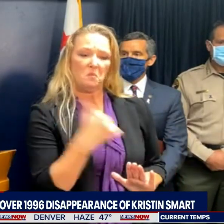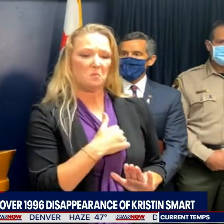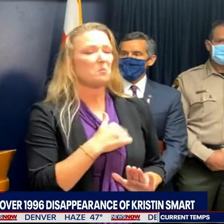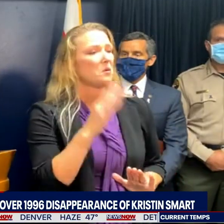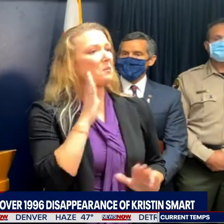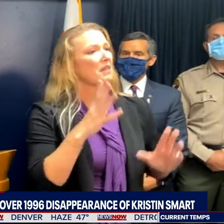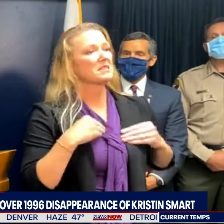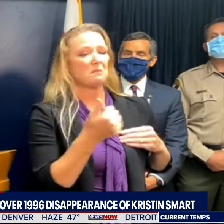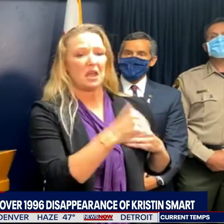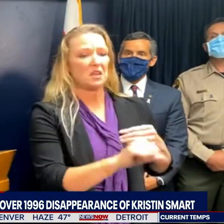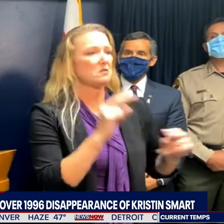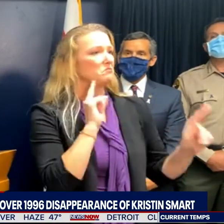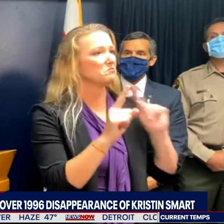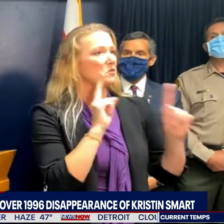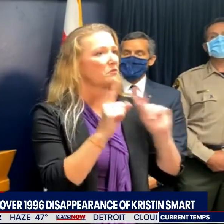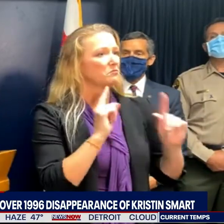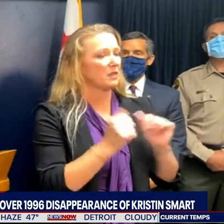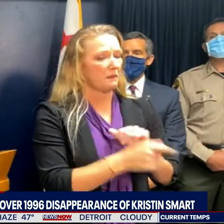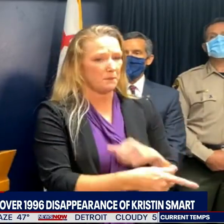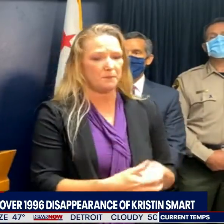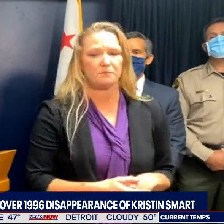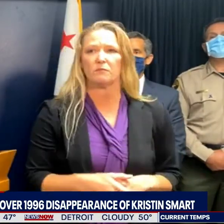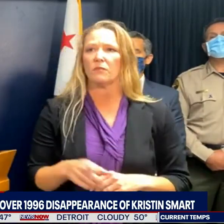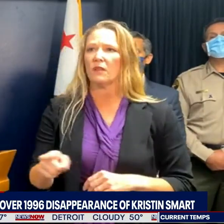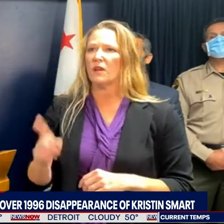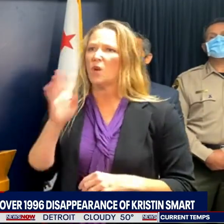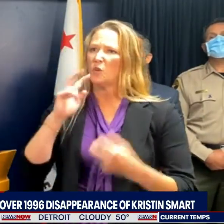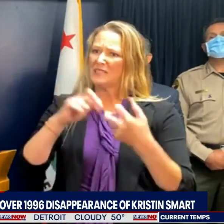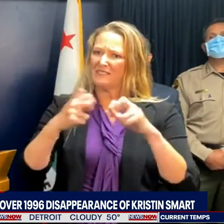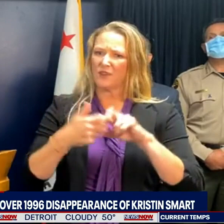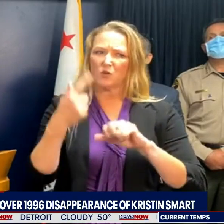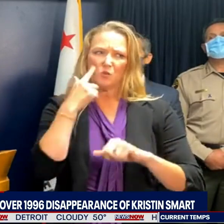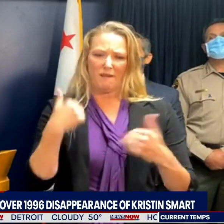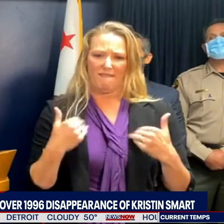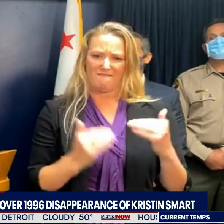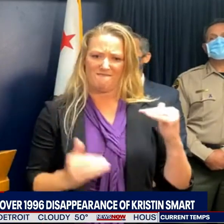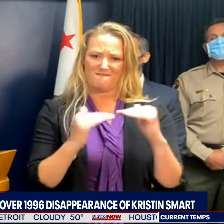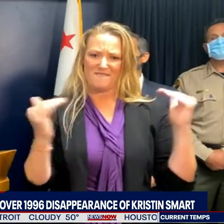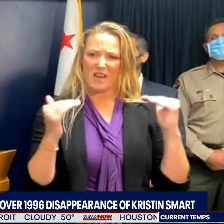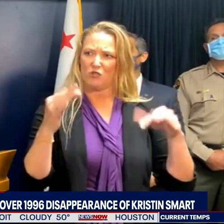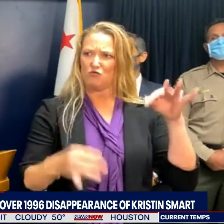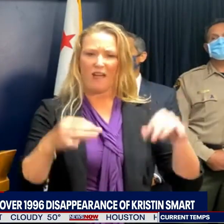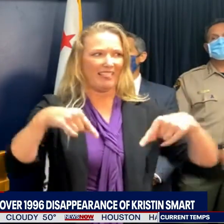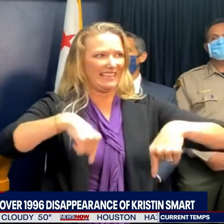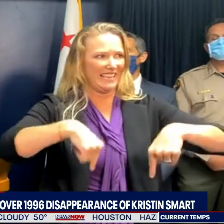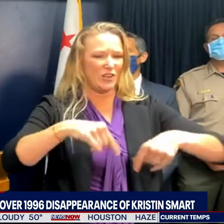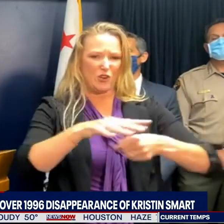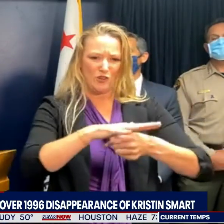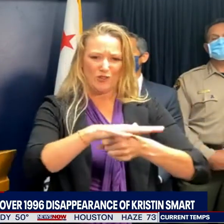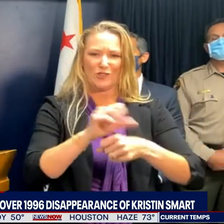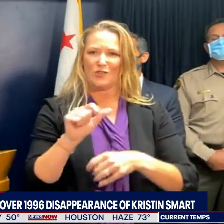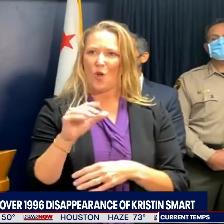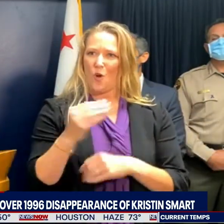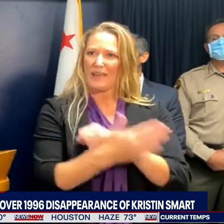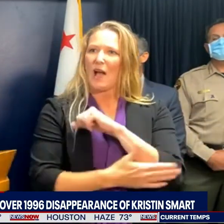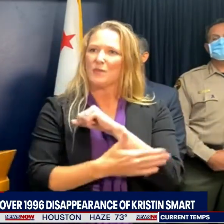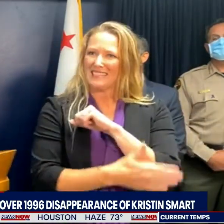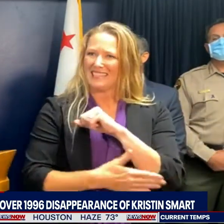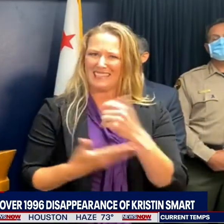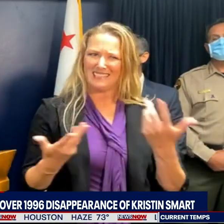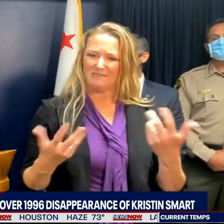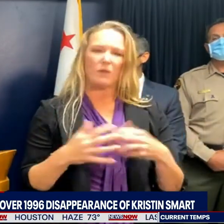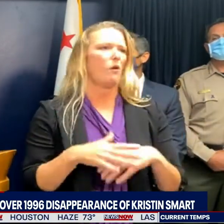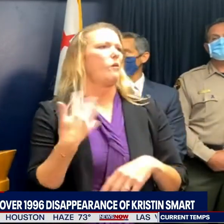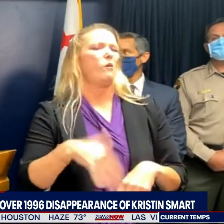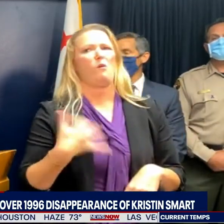Mr. Dow, how difficult will it be to have a fair trial in San Luis Obispo County with the defendants? First, I'm very confident in